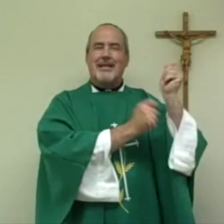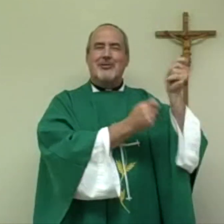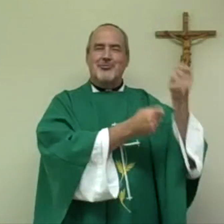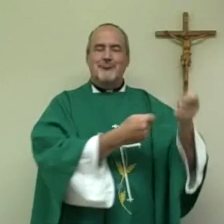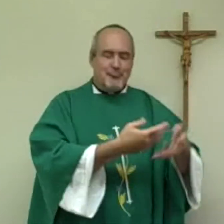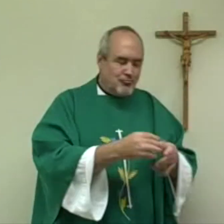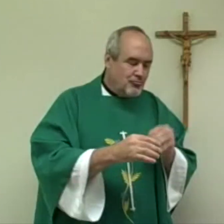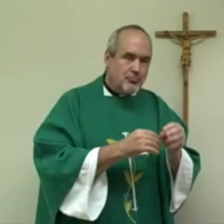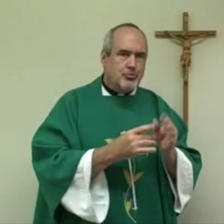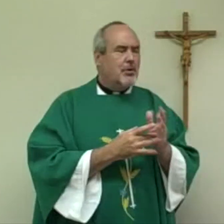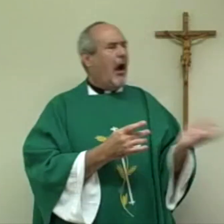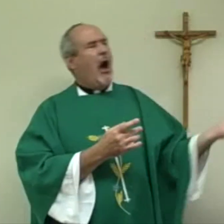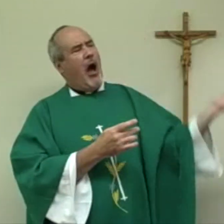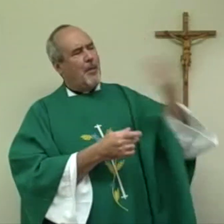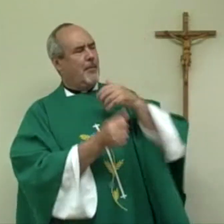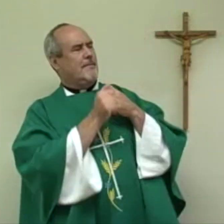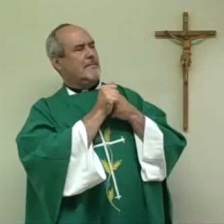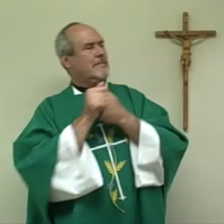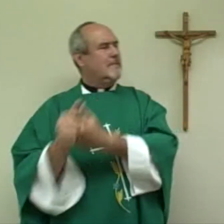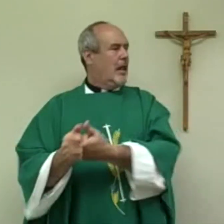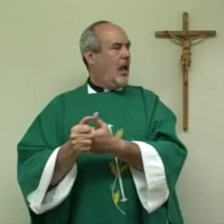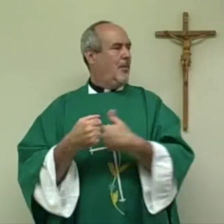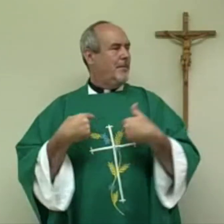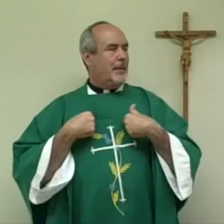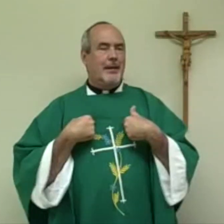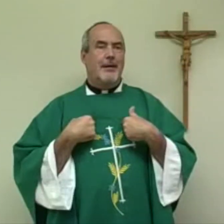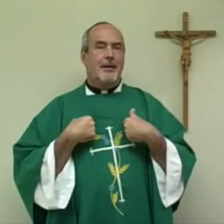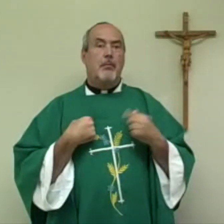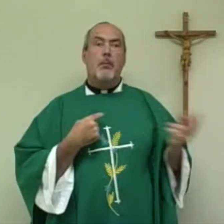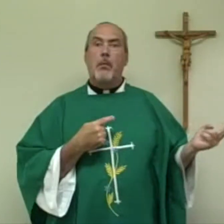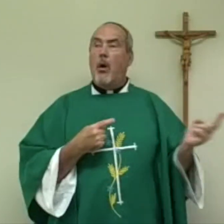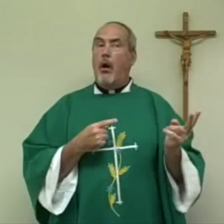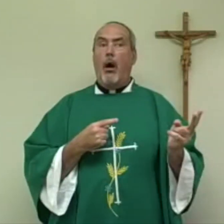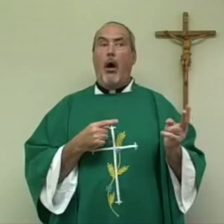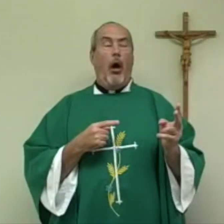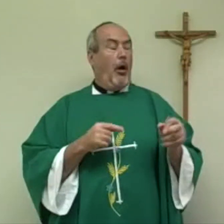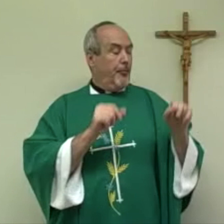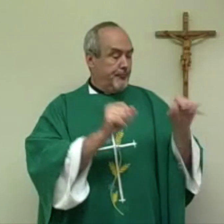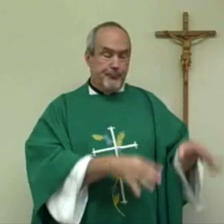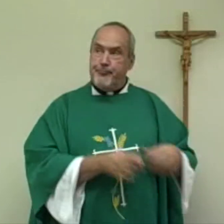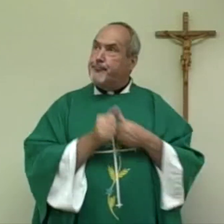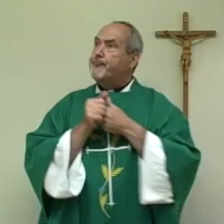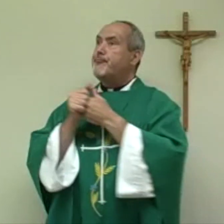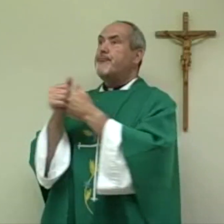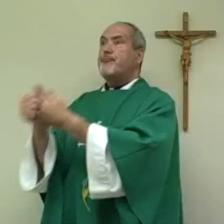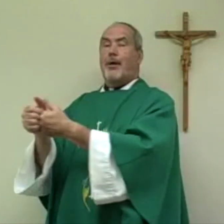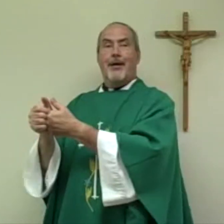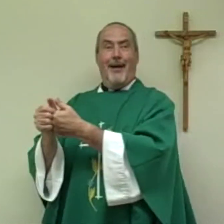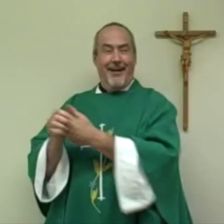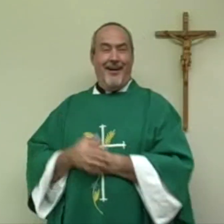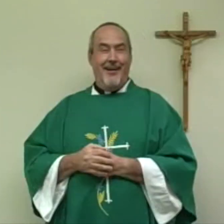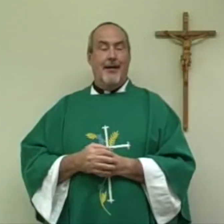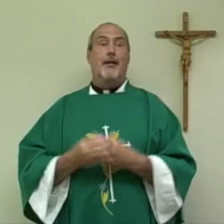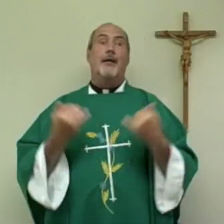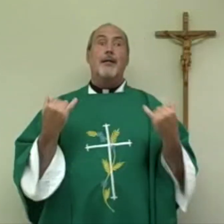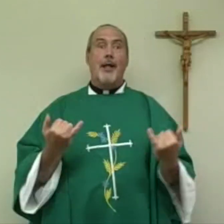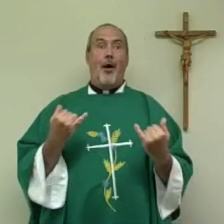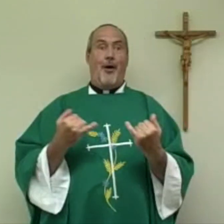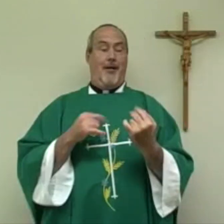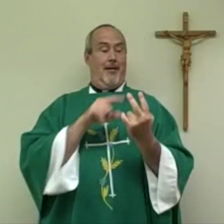working on fishing nets for fishing when Jesus hollered over and asked them to follow him. They dropped what they're doing and